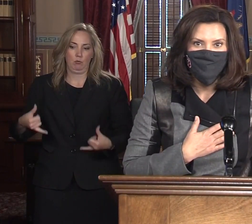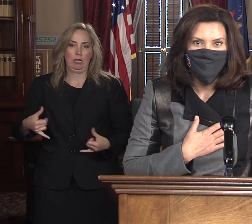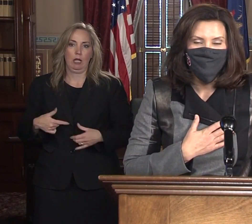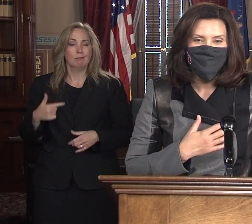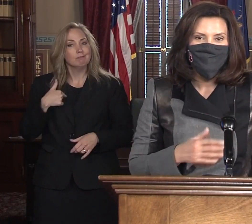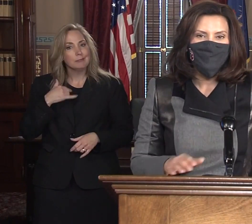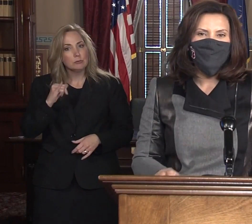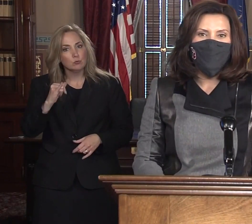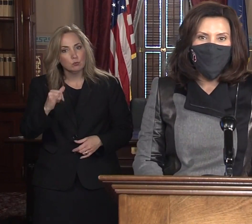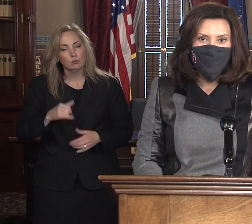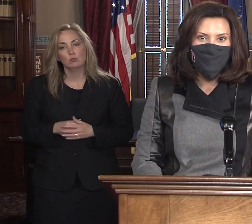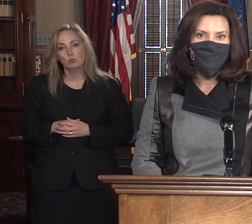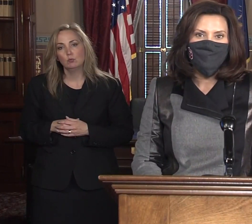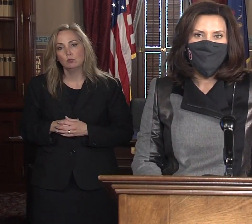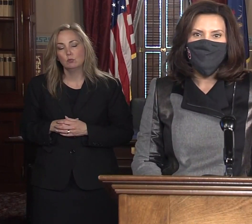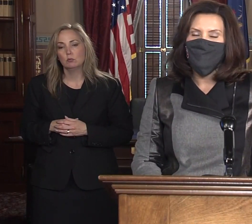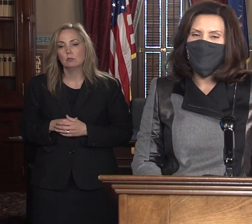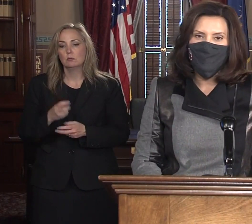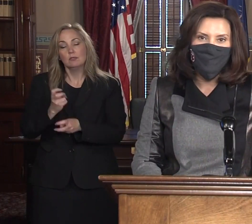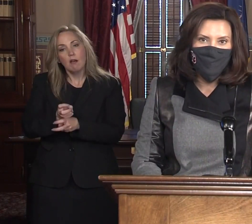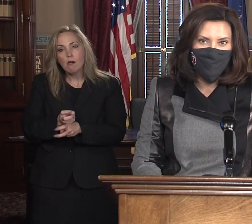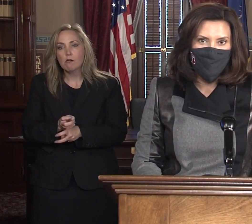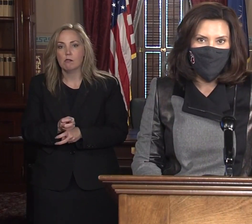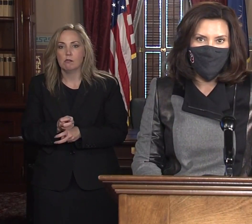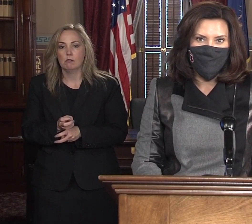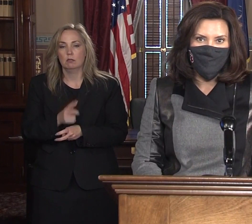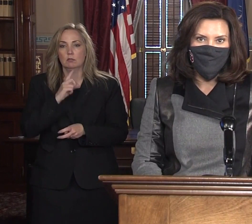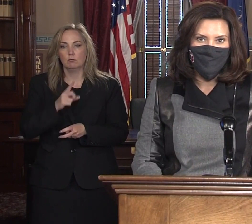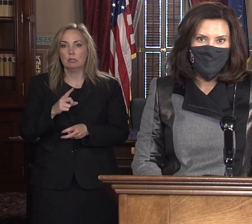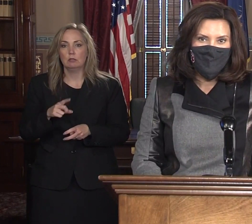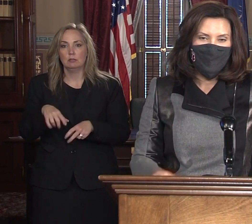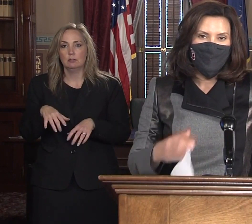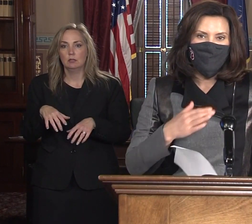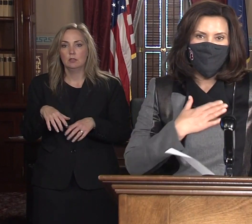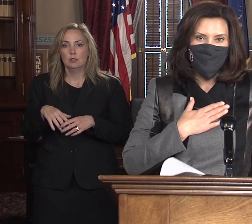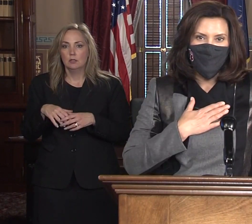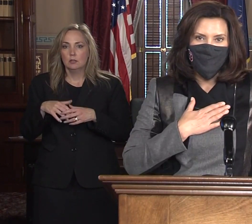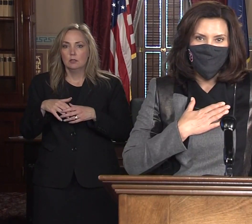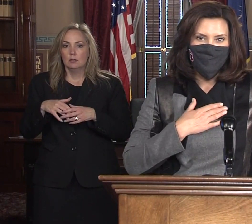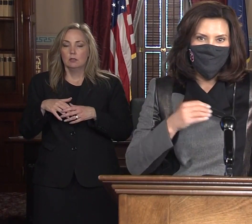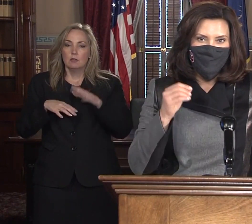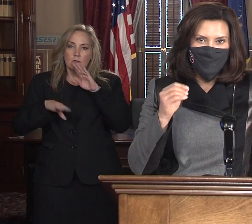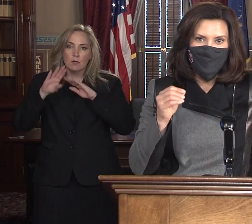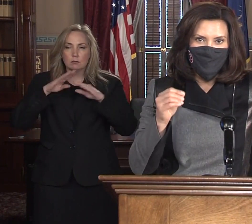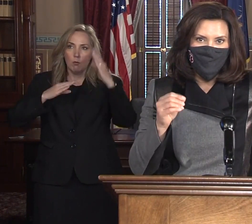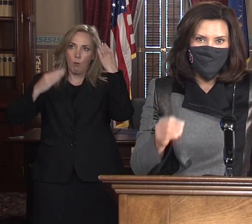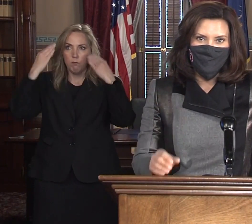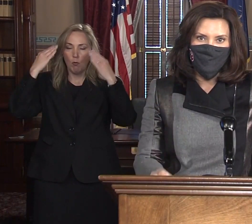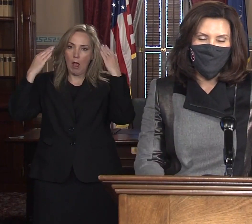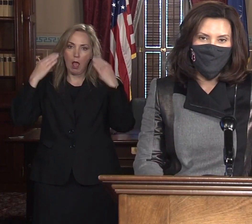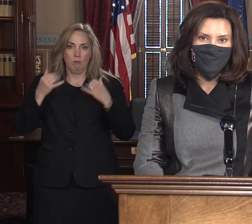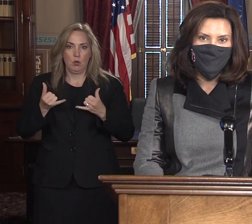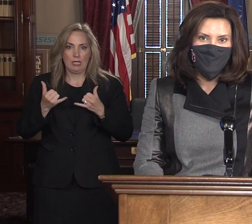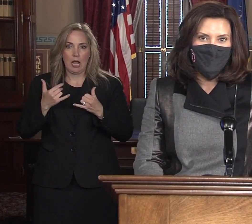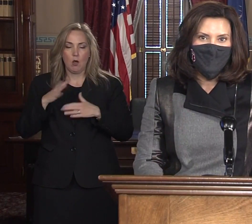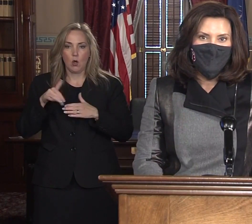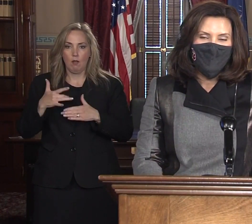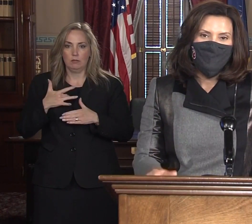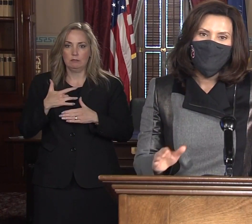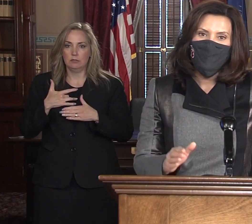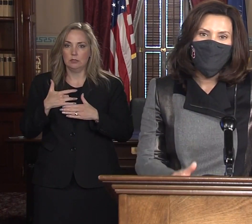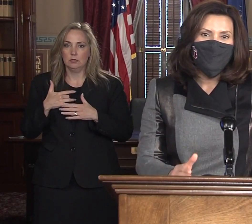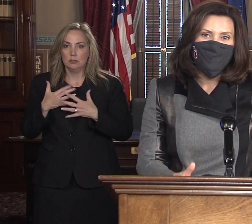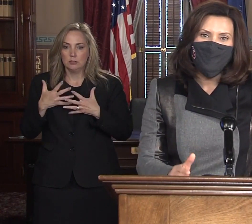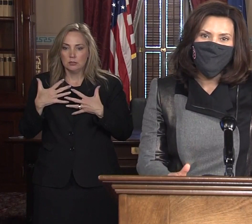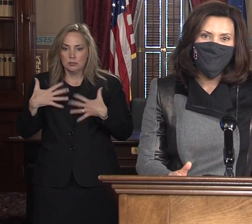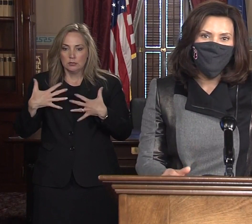too. It's hard. It's taken a toll on all of us. And our frustrations are very close to the surface.